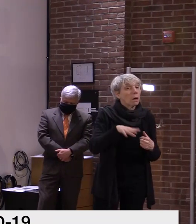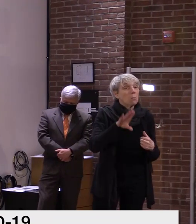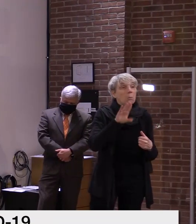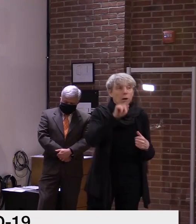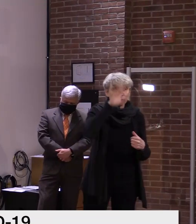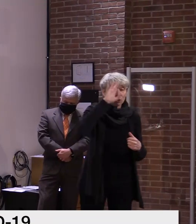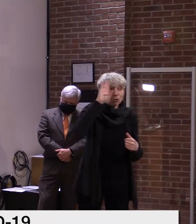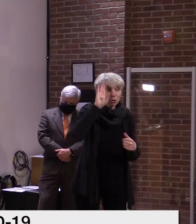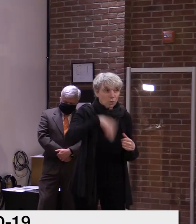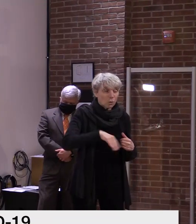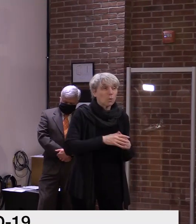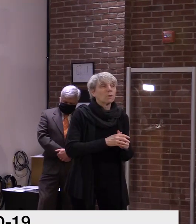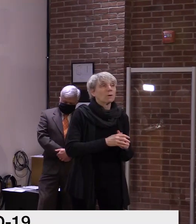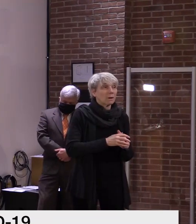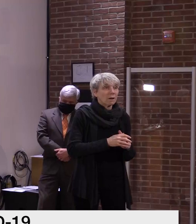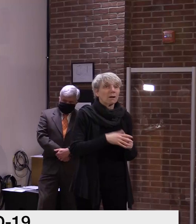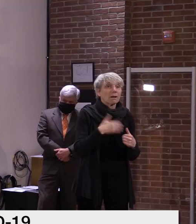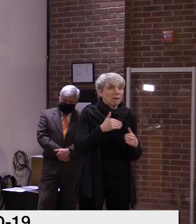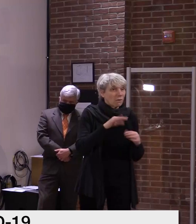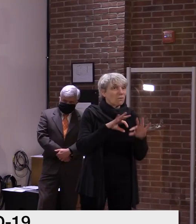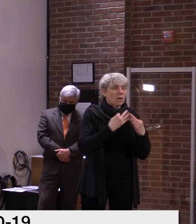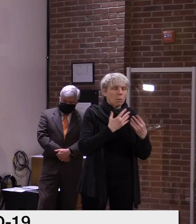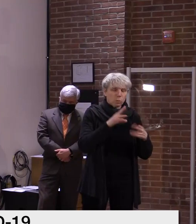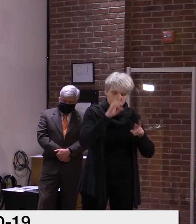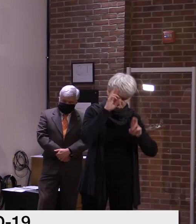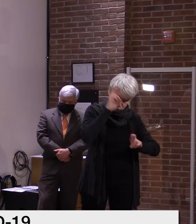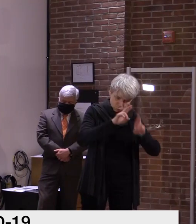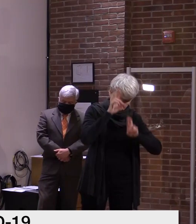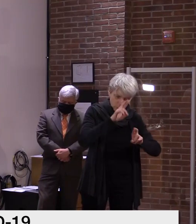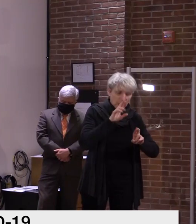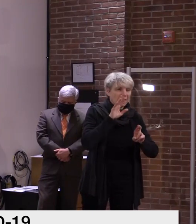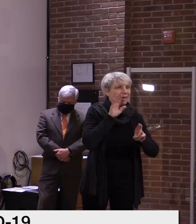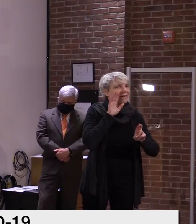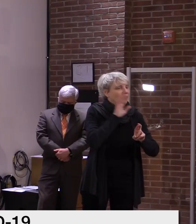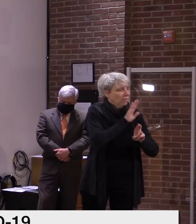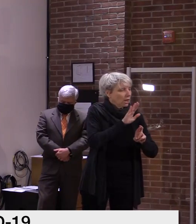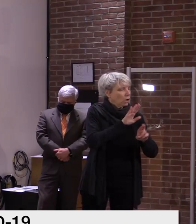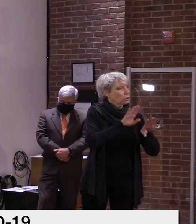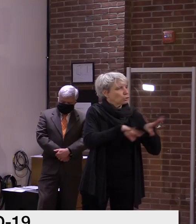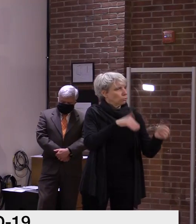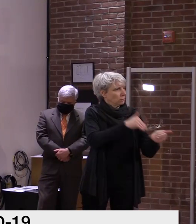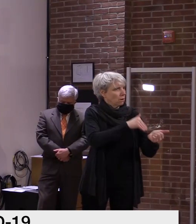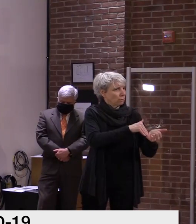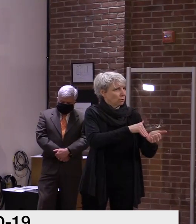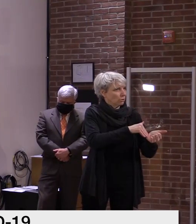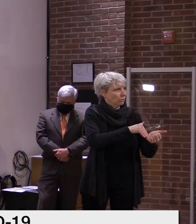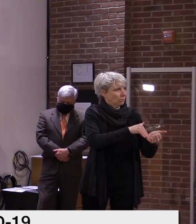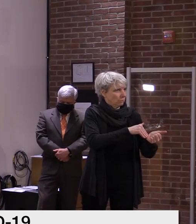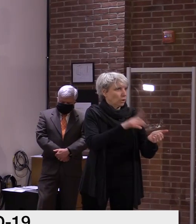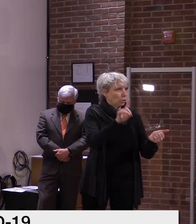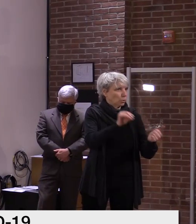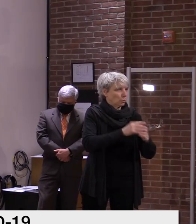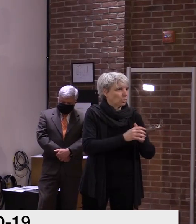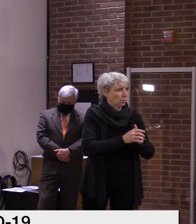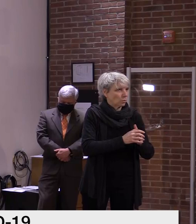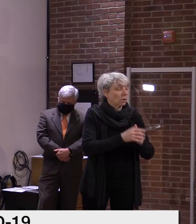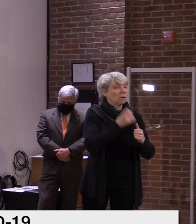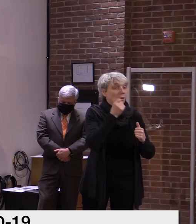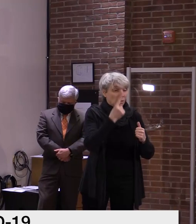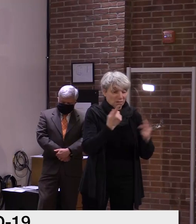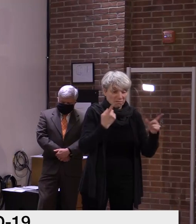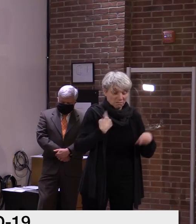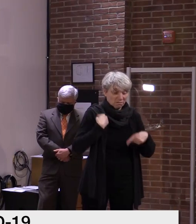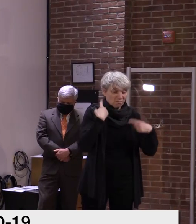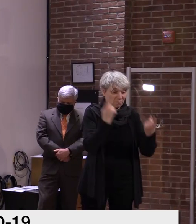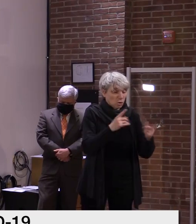families respect their pediatricians very much. And traditionally in our Vaccine for Children